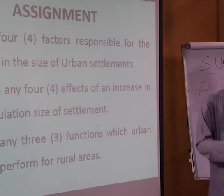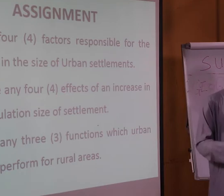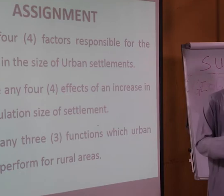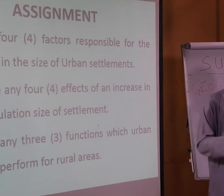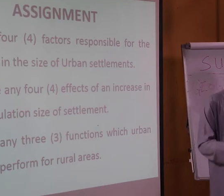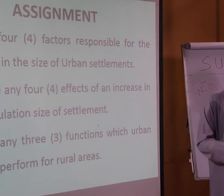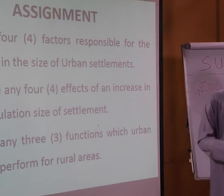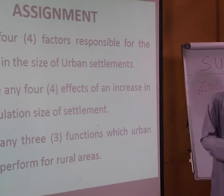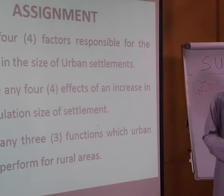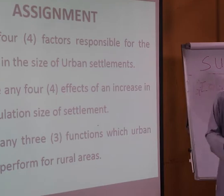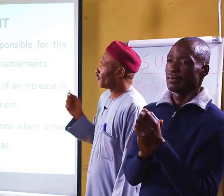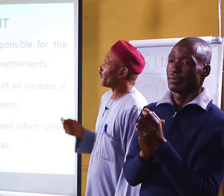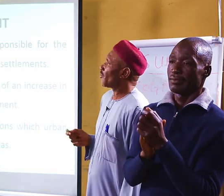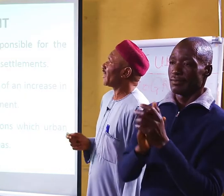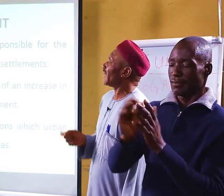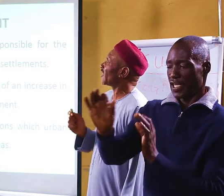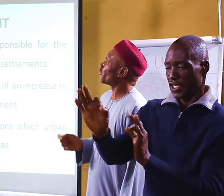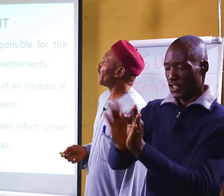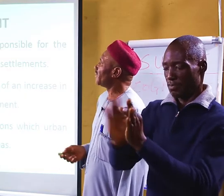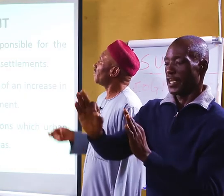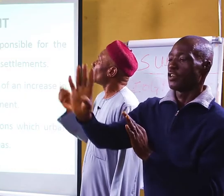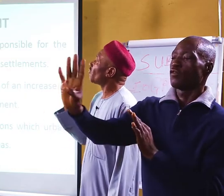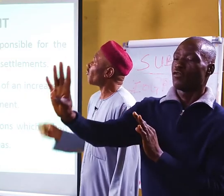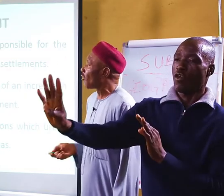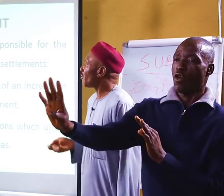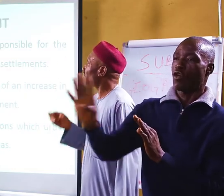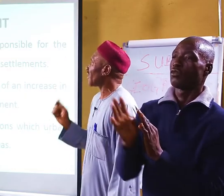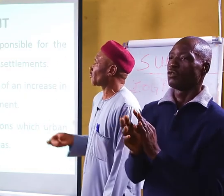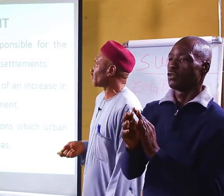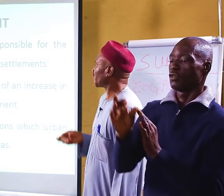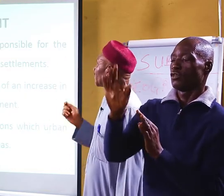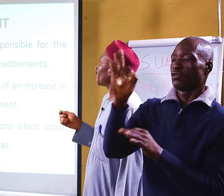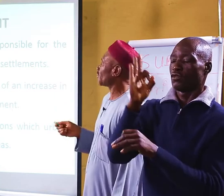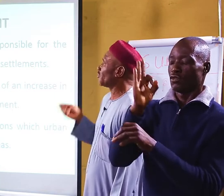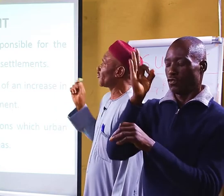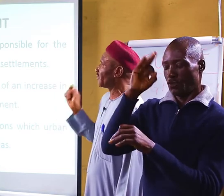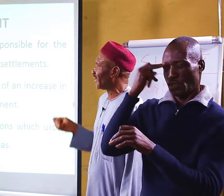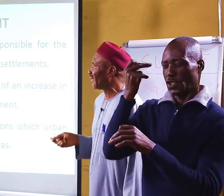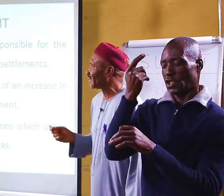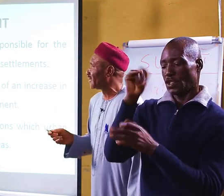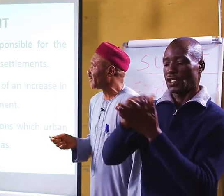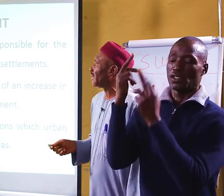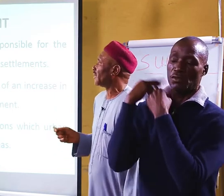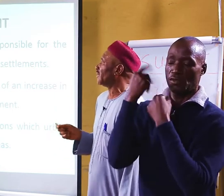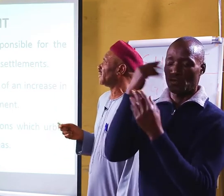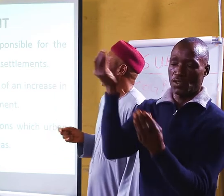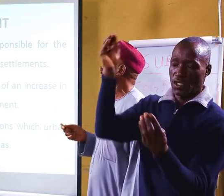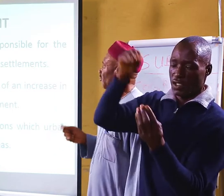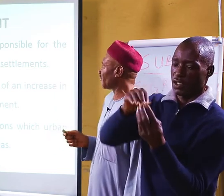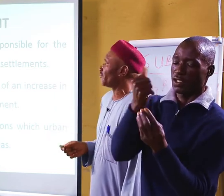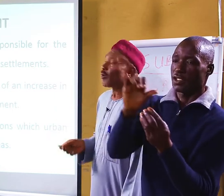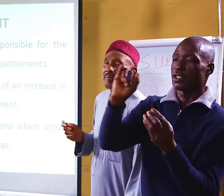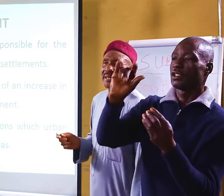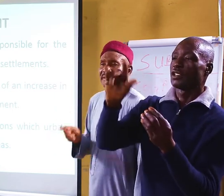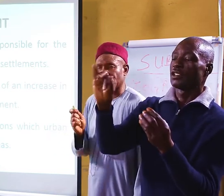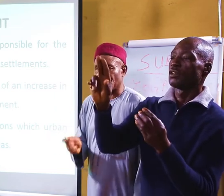I will take it again. Number 1, explain 4 factors responsible for the increase in the size